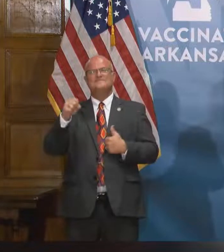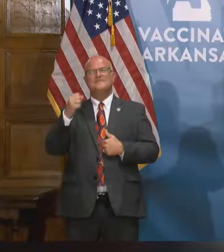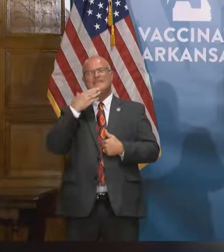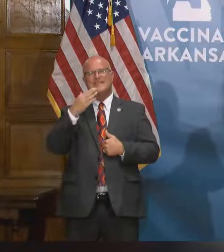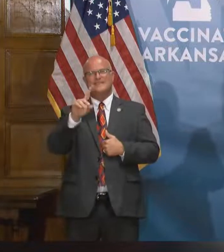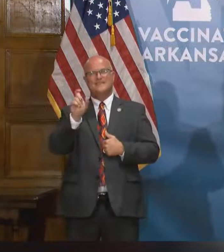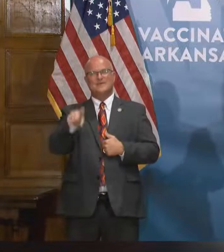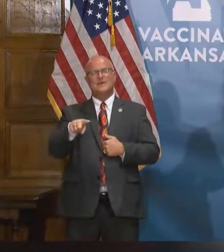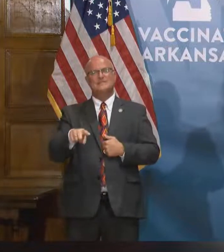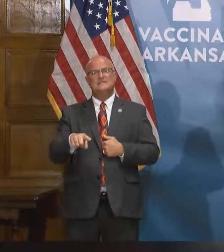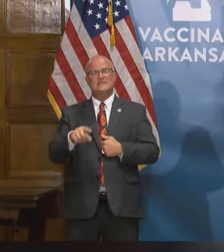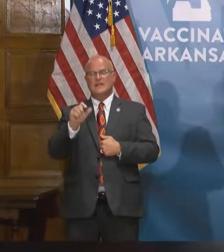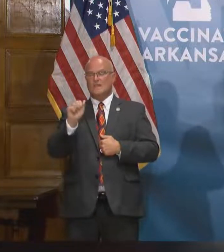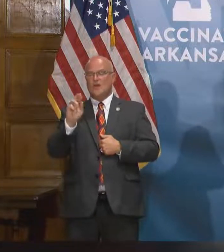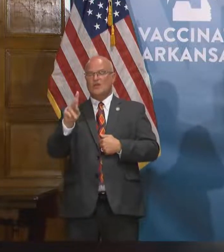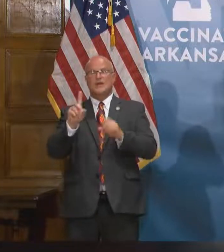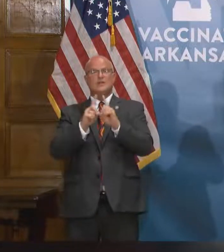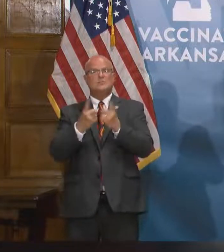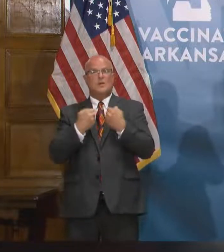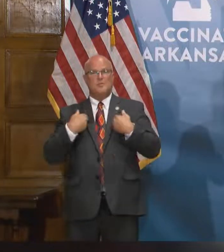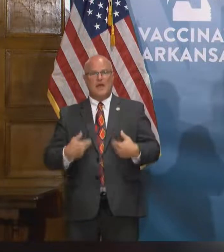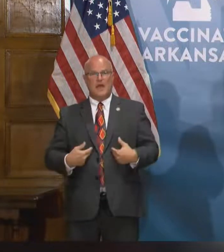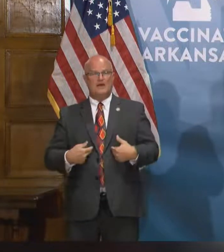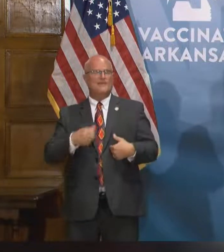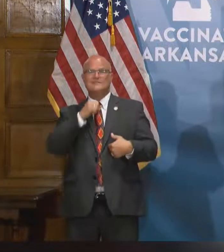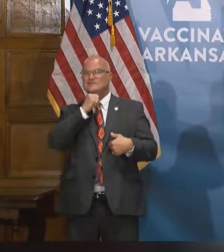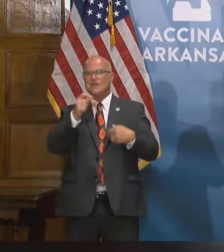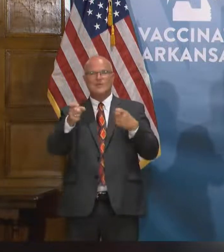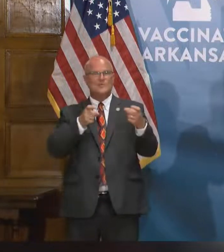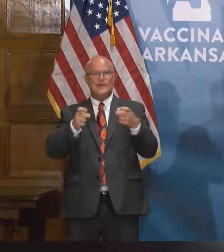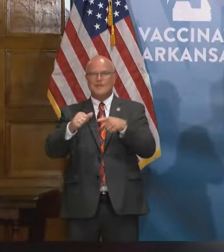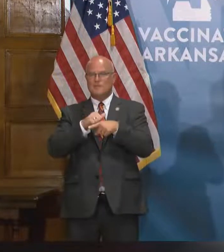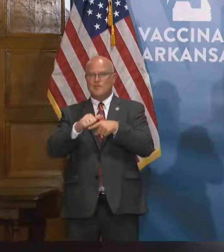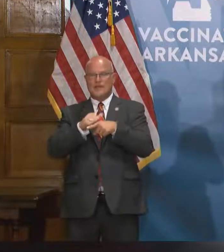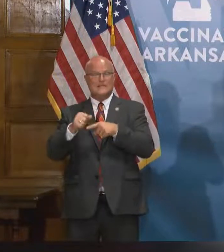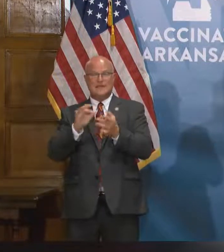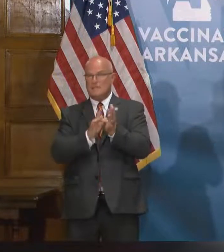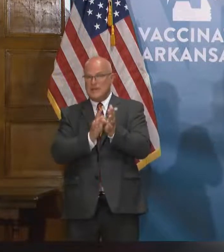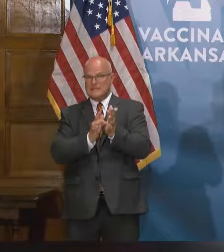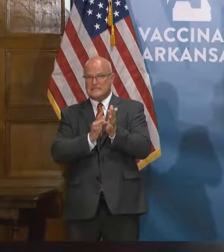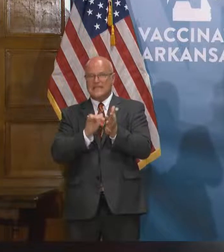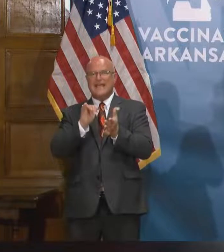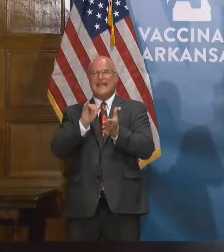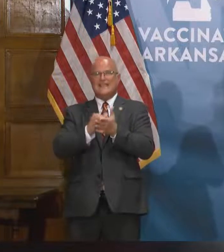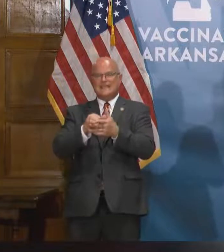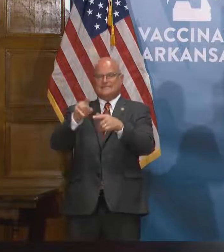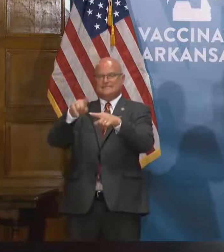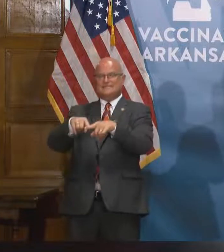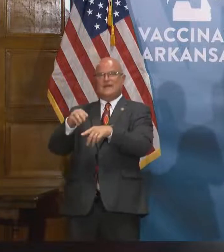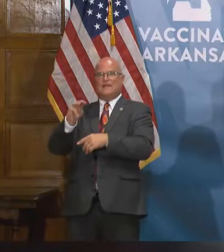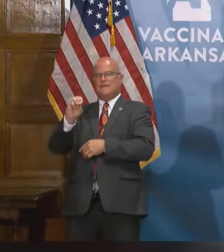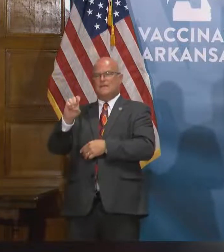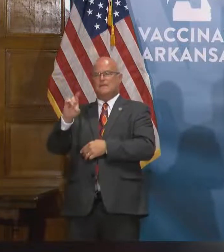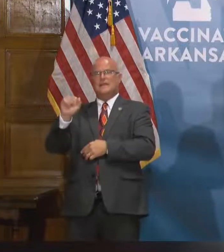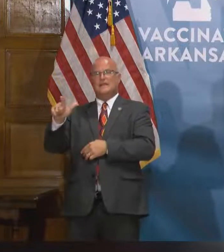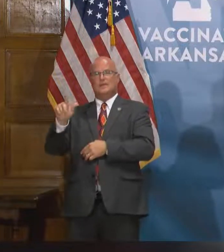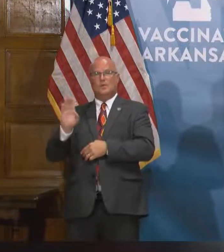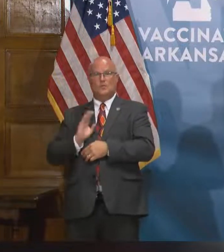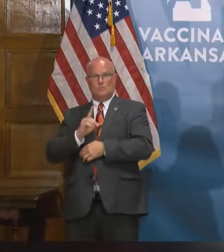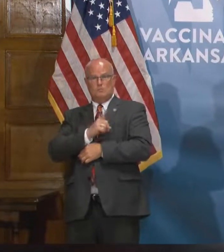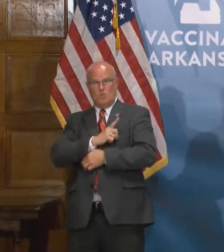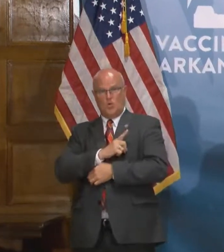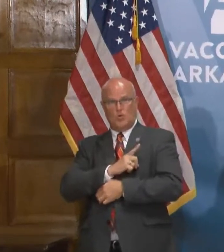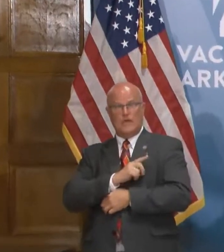So the Arkansas Department of Health does not regulate the practice of medicine. That is up to the medical board.